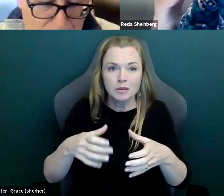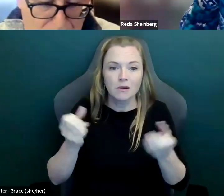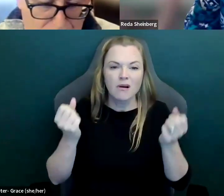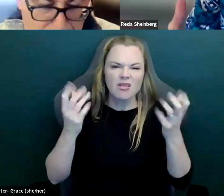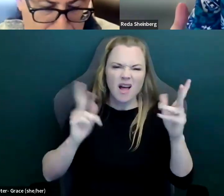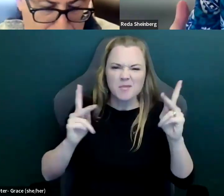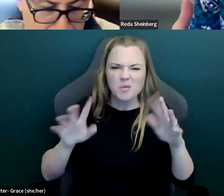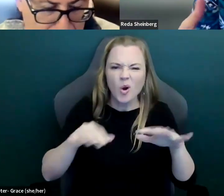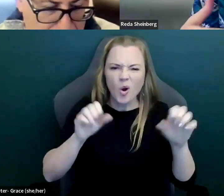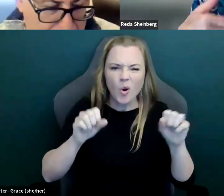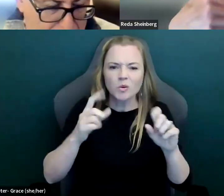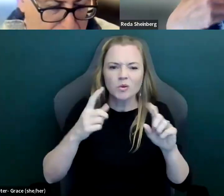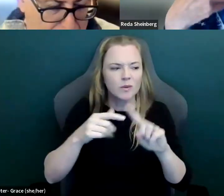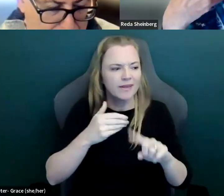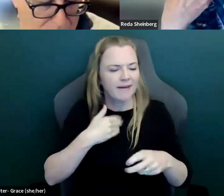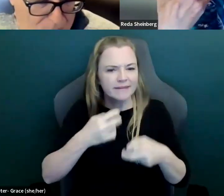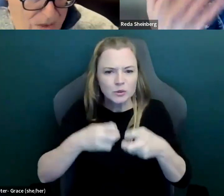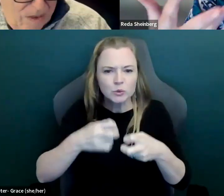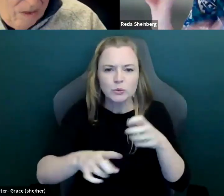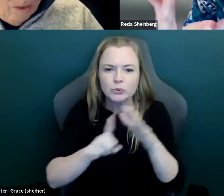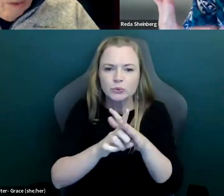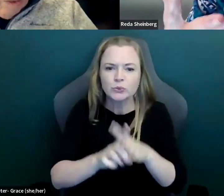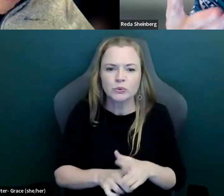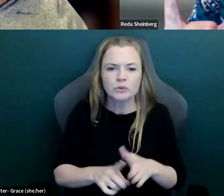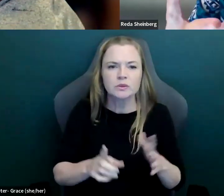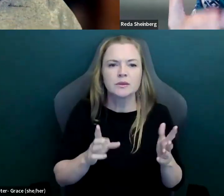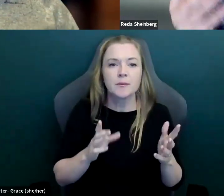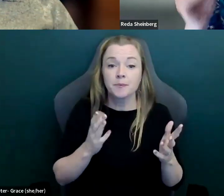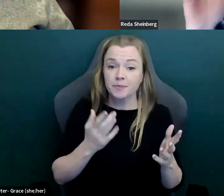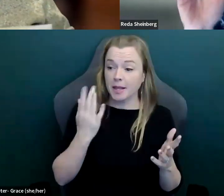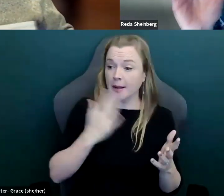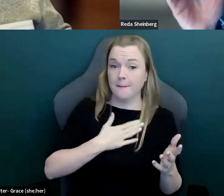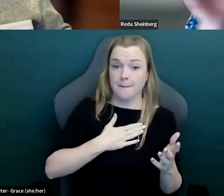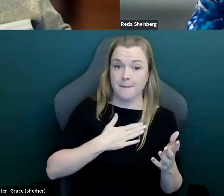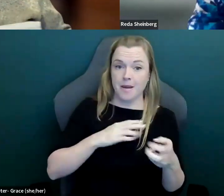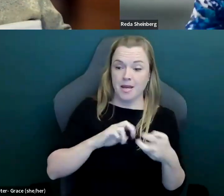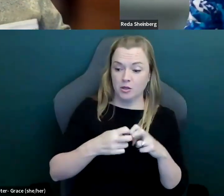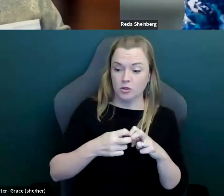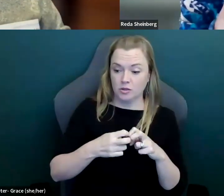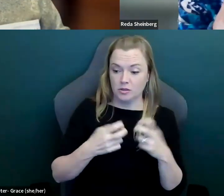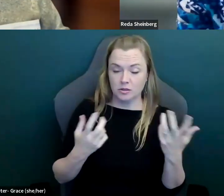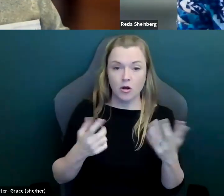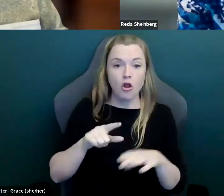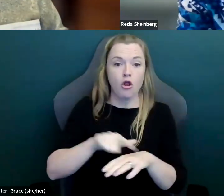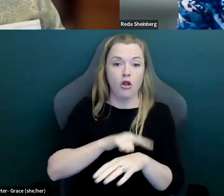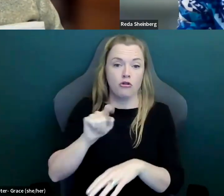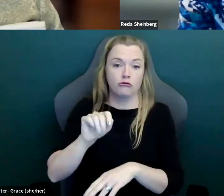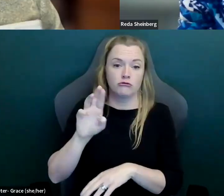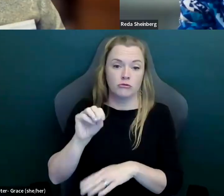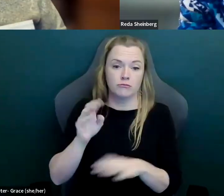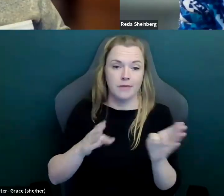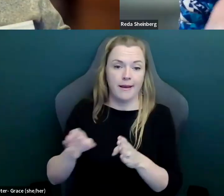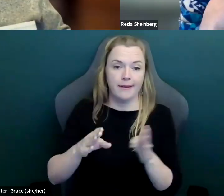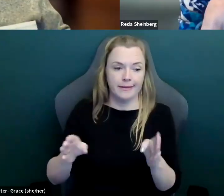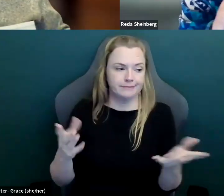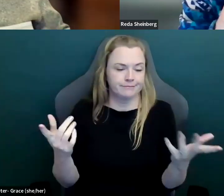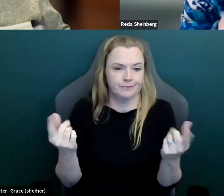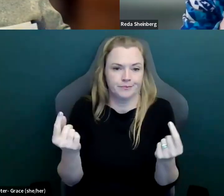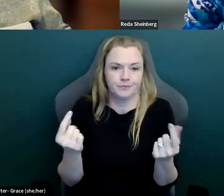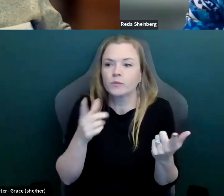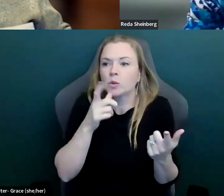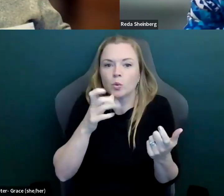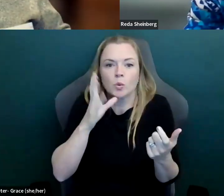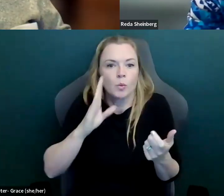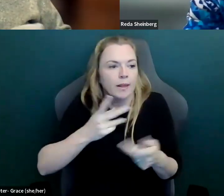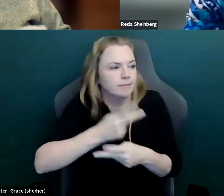on there the different issues they've had. And one of my things now is long-term planning. Who's gonna manage